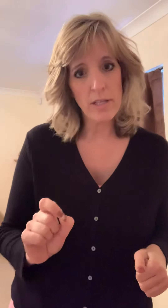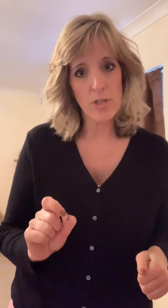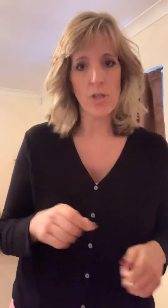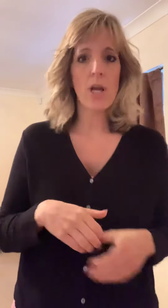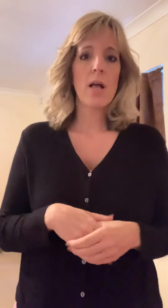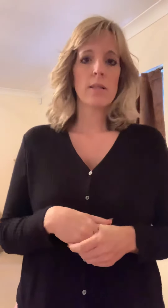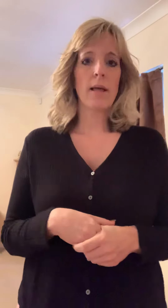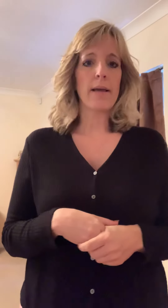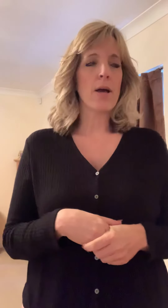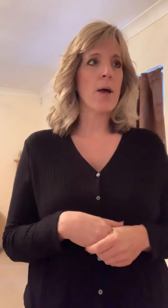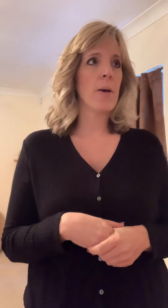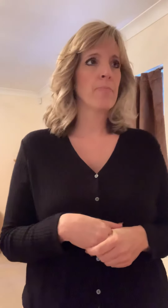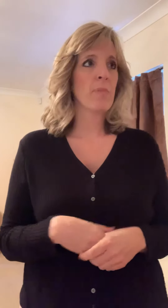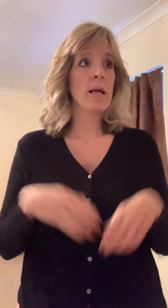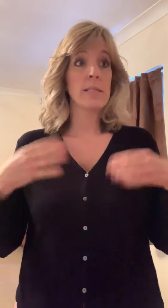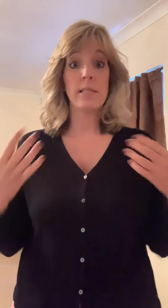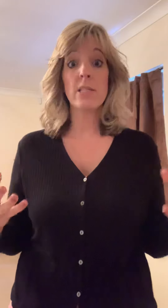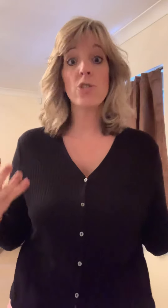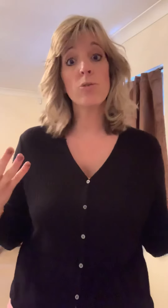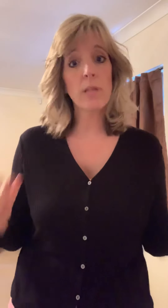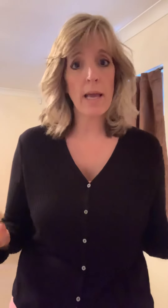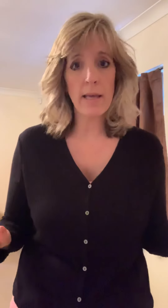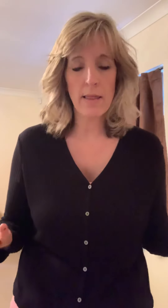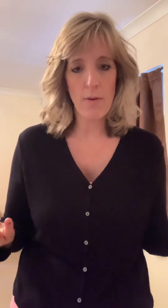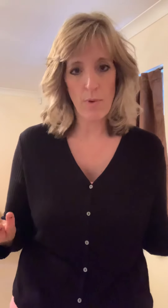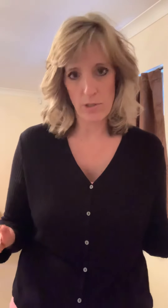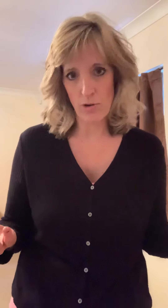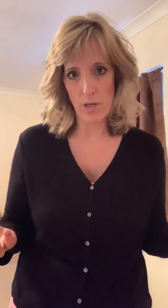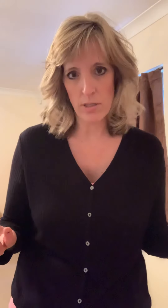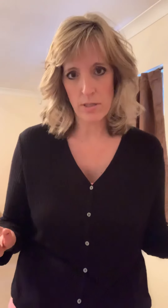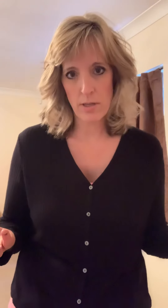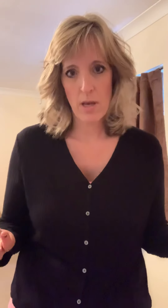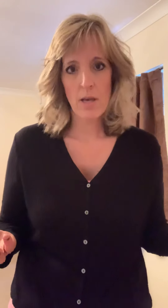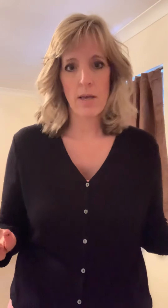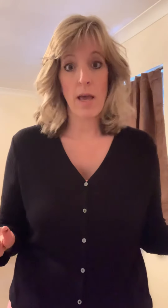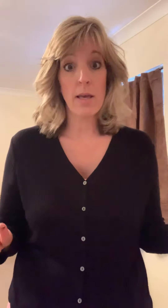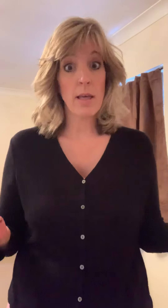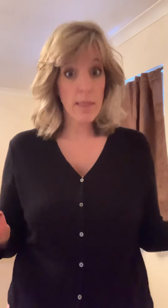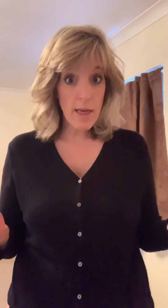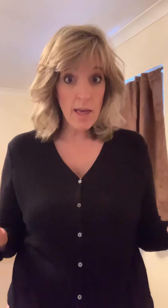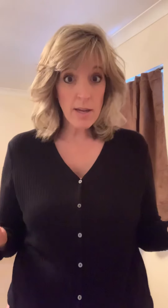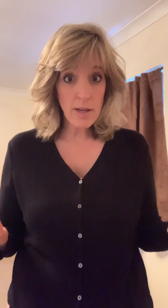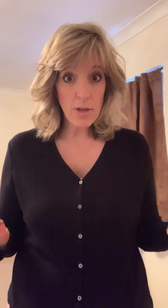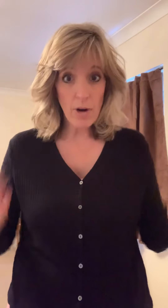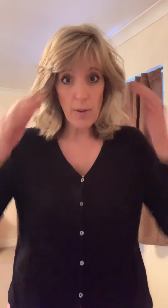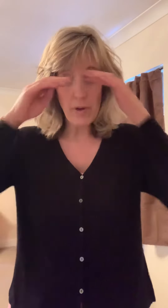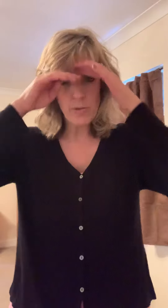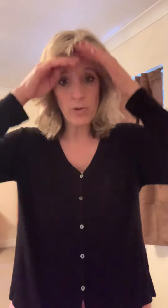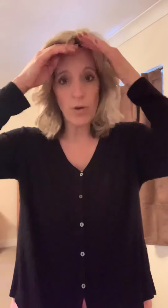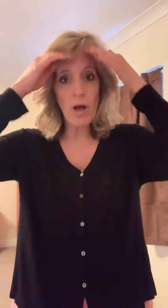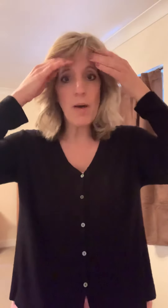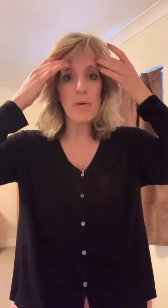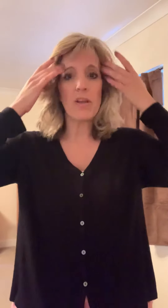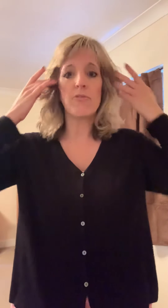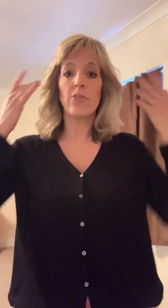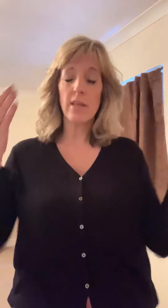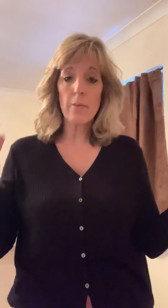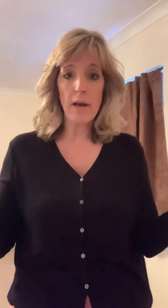answer, like, did you like that restaurant? Okay, then your eyebrows will go up. And if you think about it,